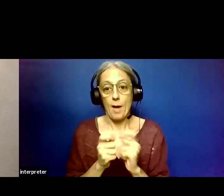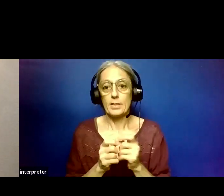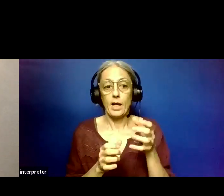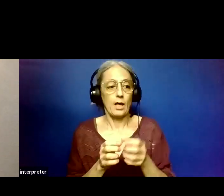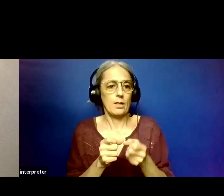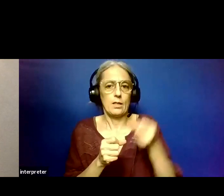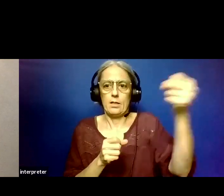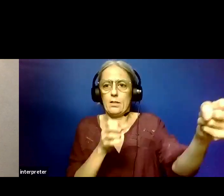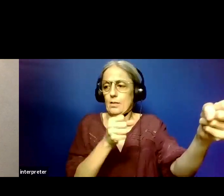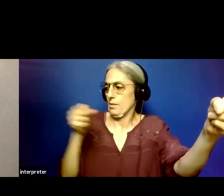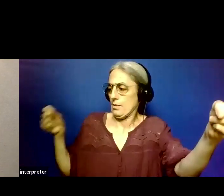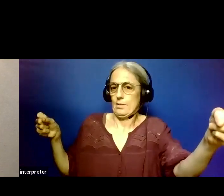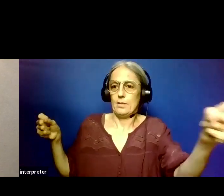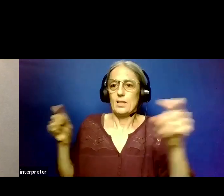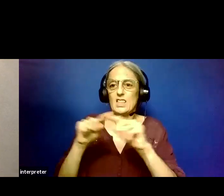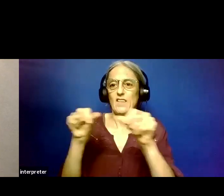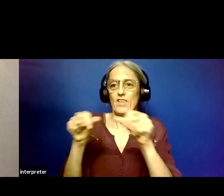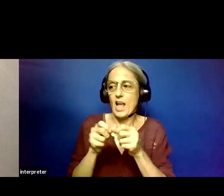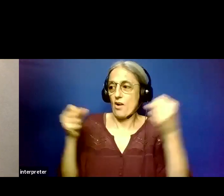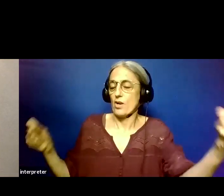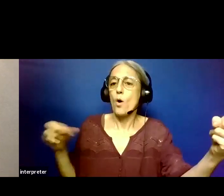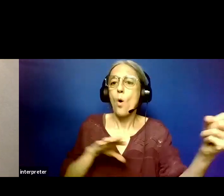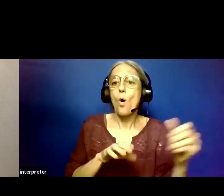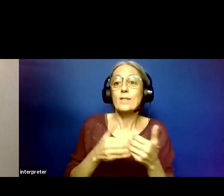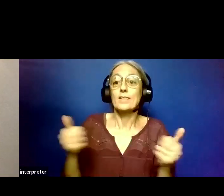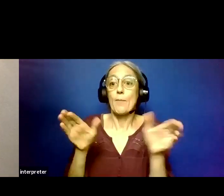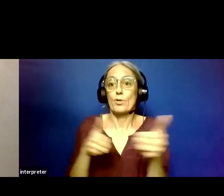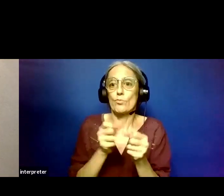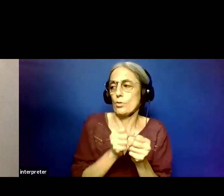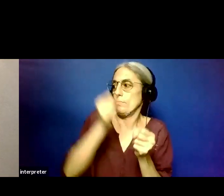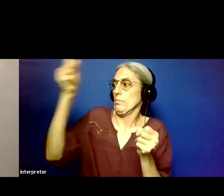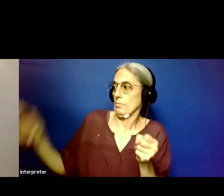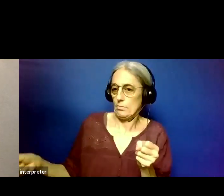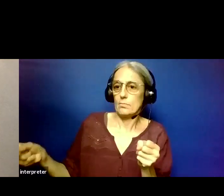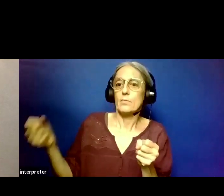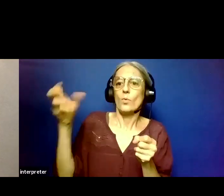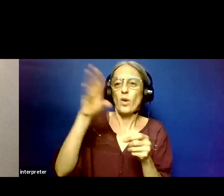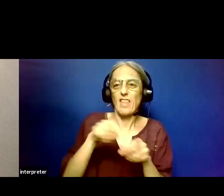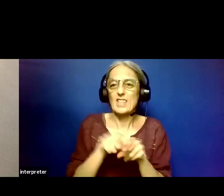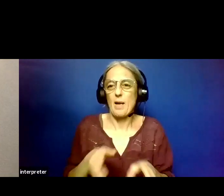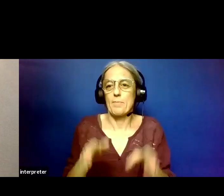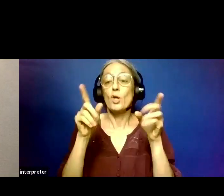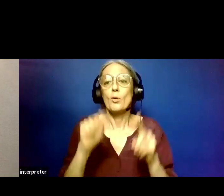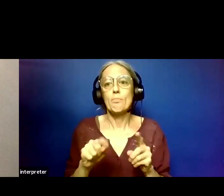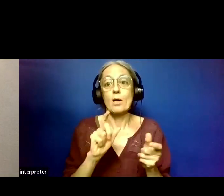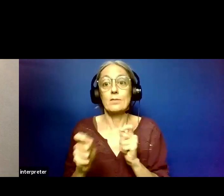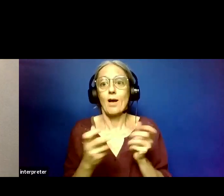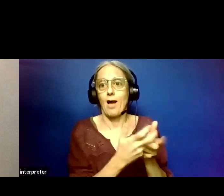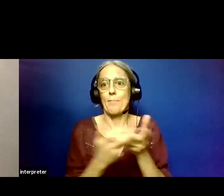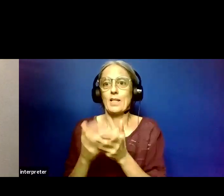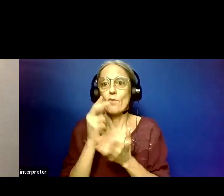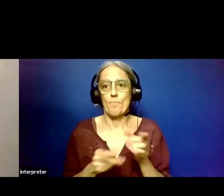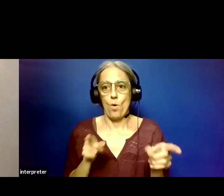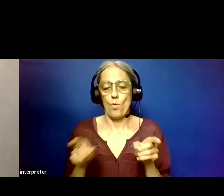or a different room within the facility. You must accommodate both. A person with a disability cannot be asked